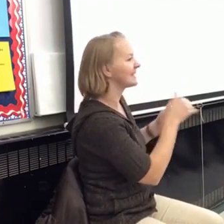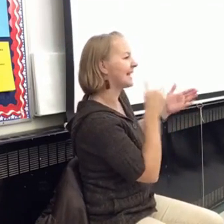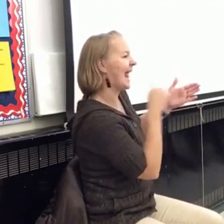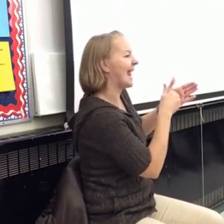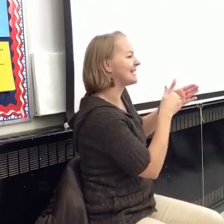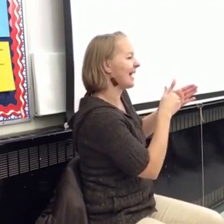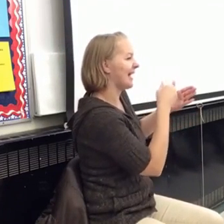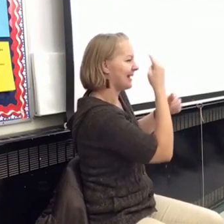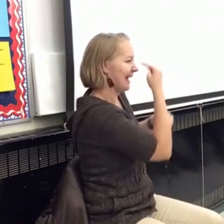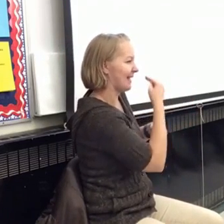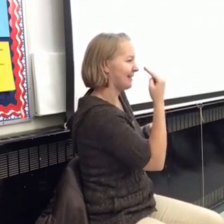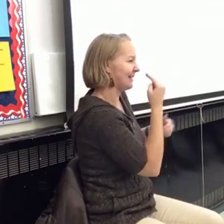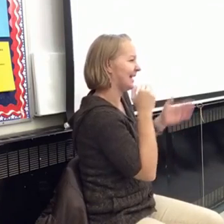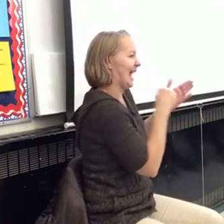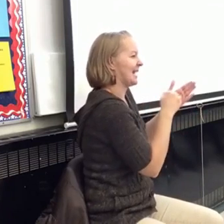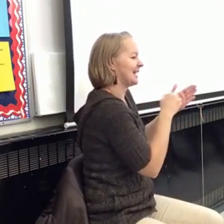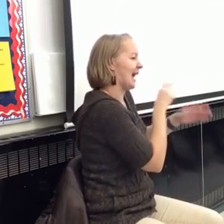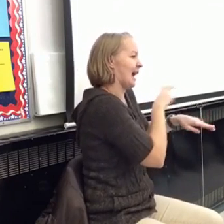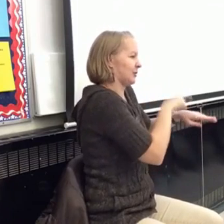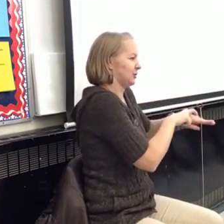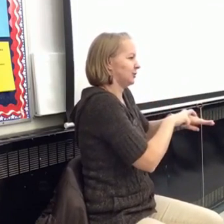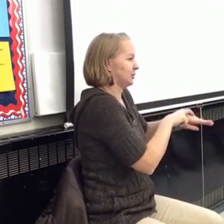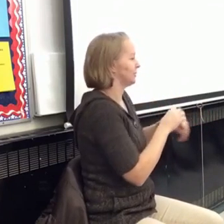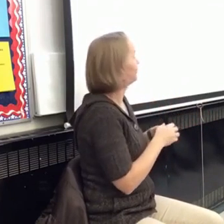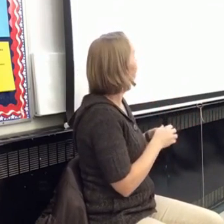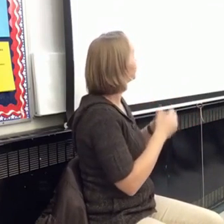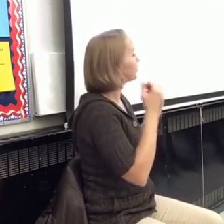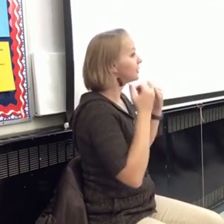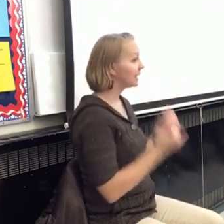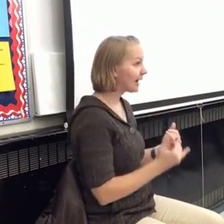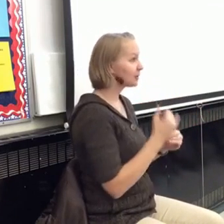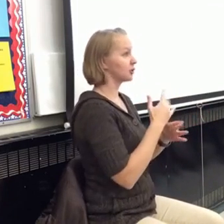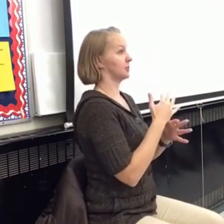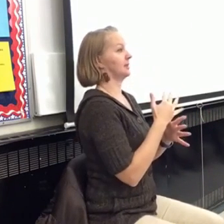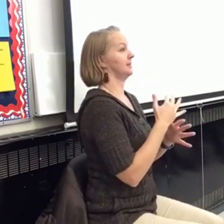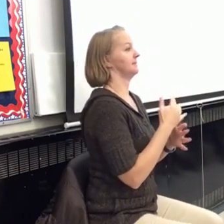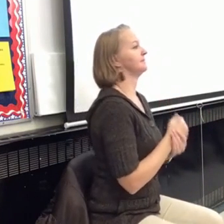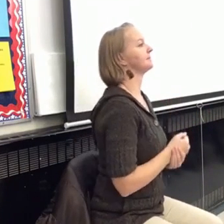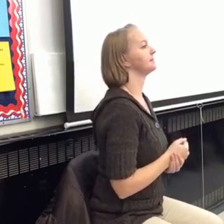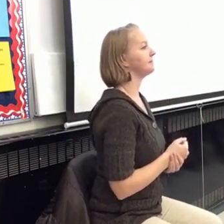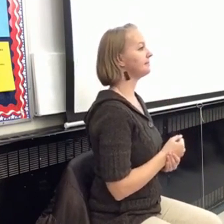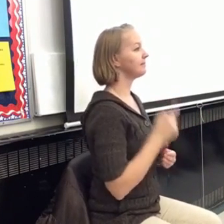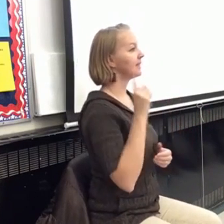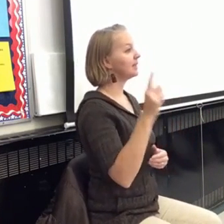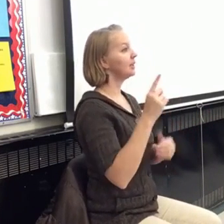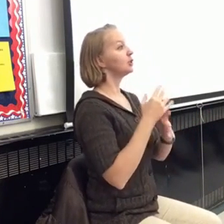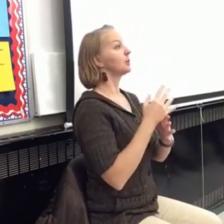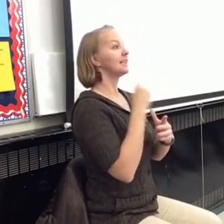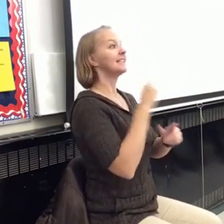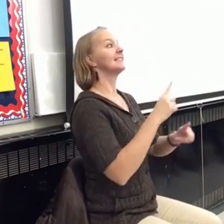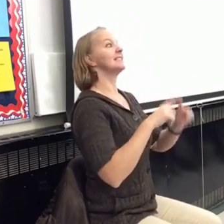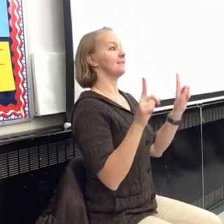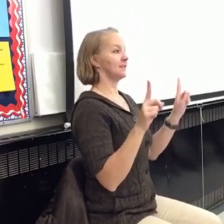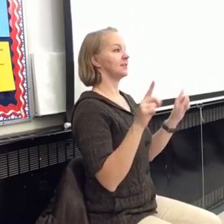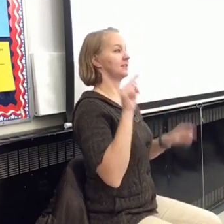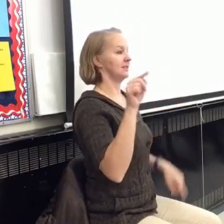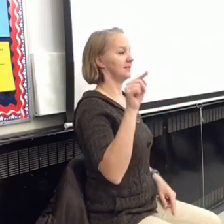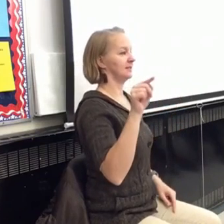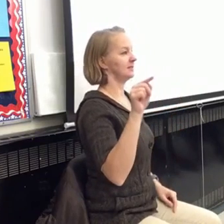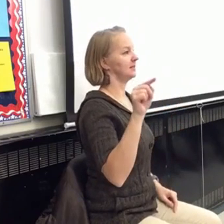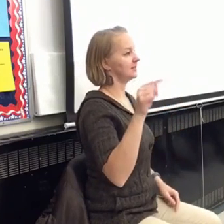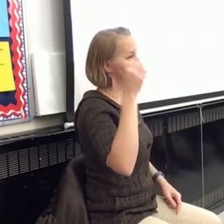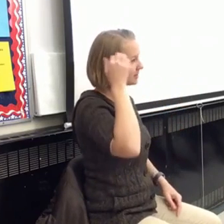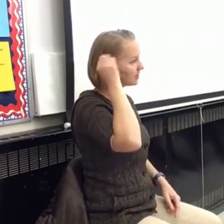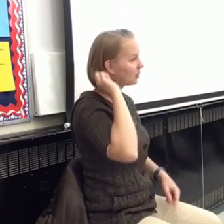anti-Catholic, anti-Irish things. Which brings us to Germany. Now, Germany is different. So, if you want to write down next to Germany,